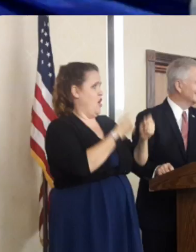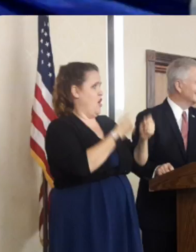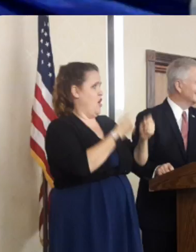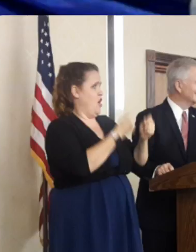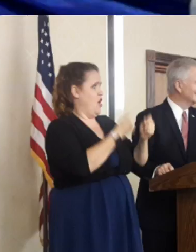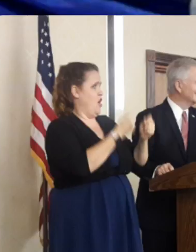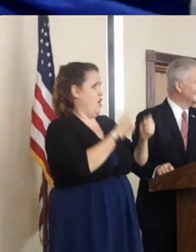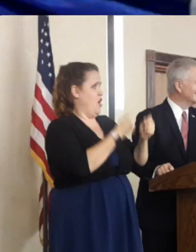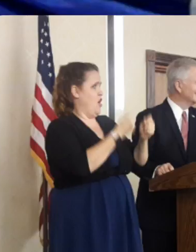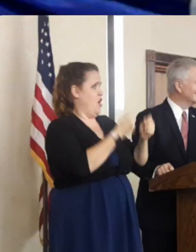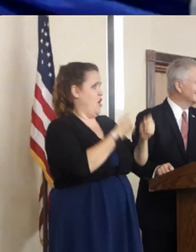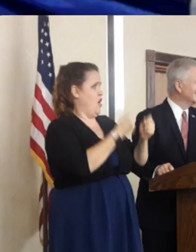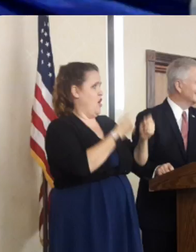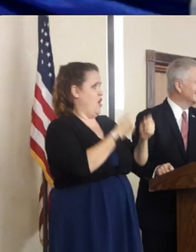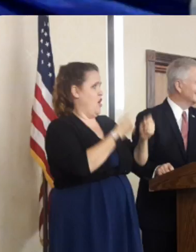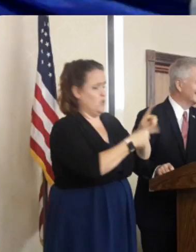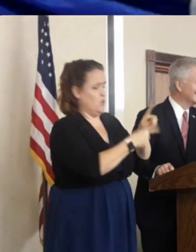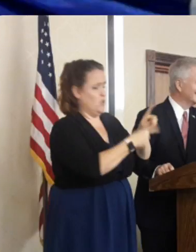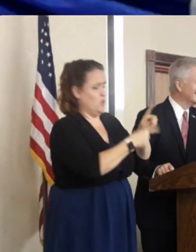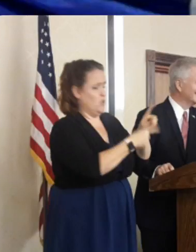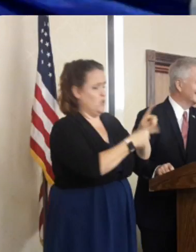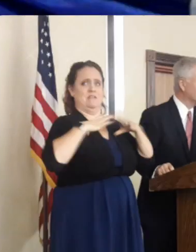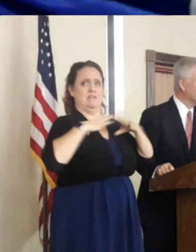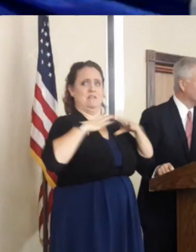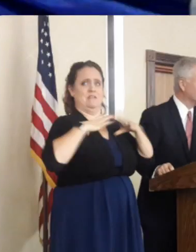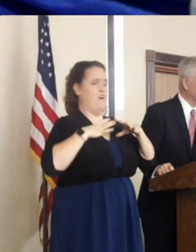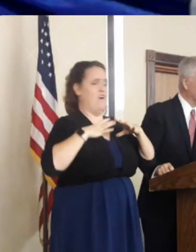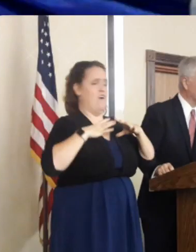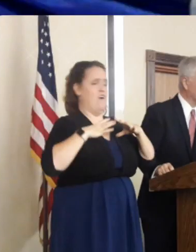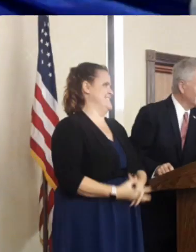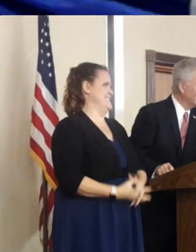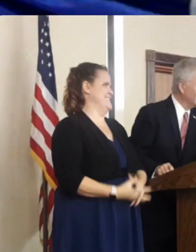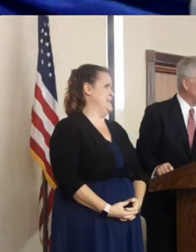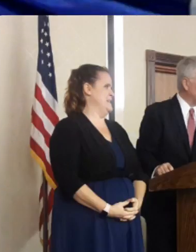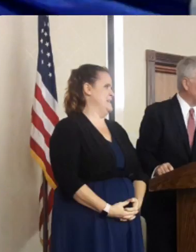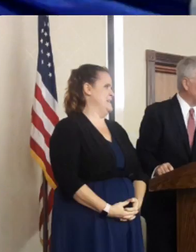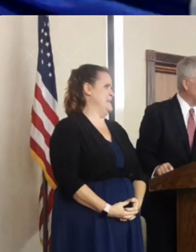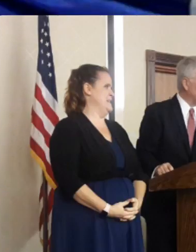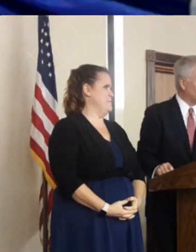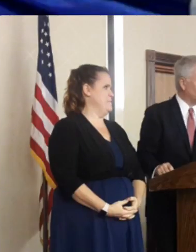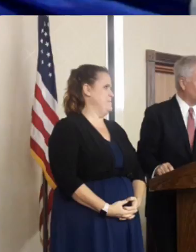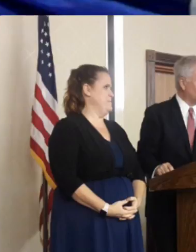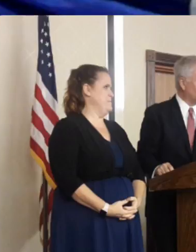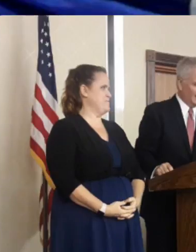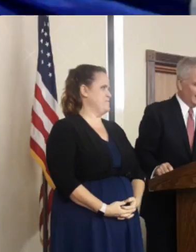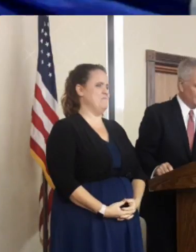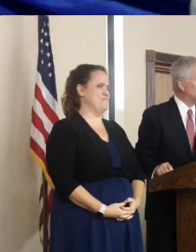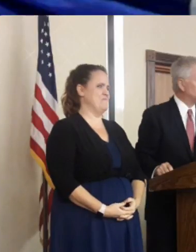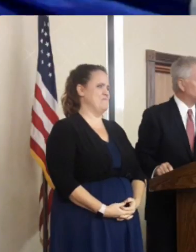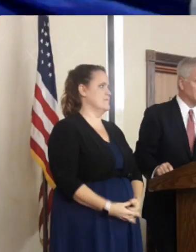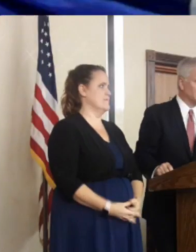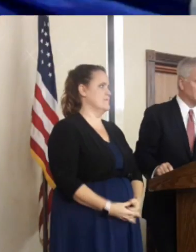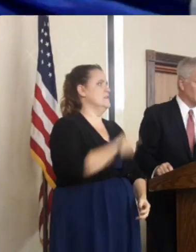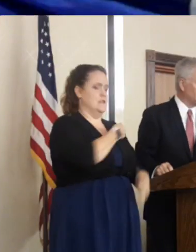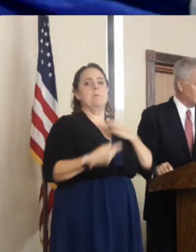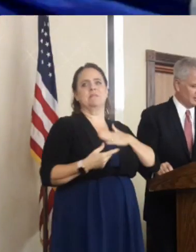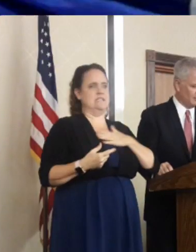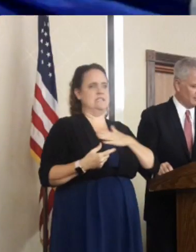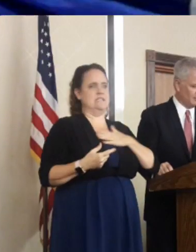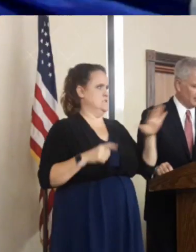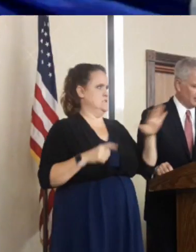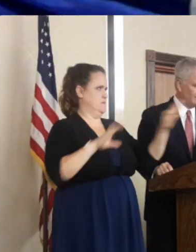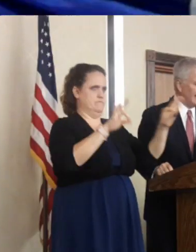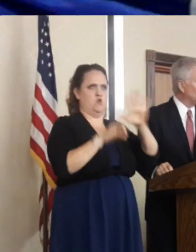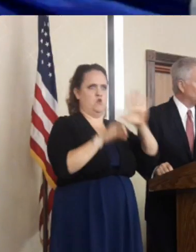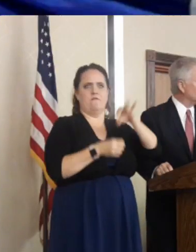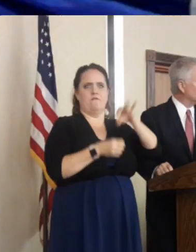that might be what it takes. That would be great. Yeah, please make sure we get your voting place.